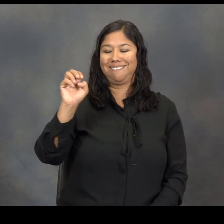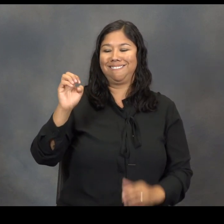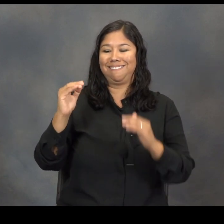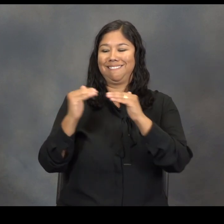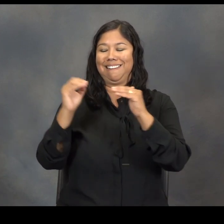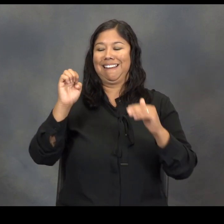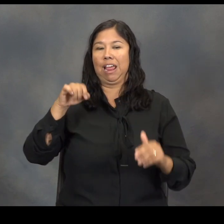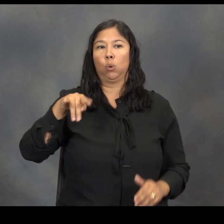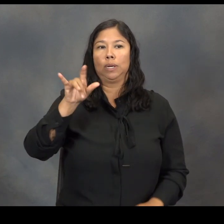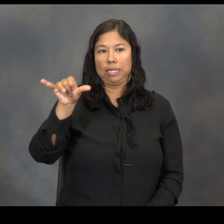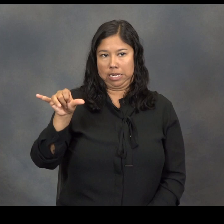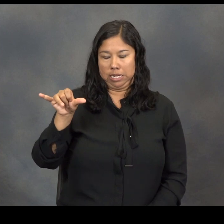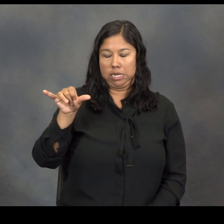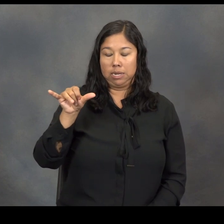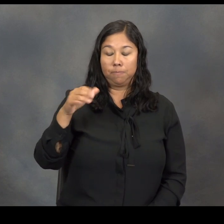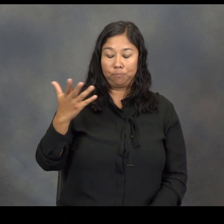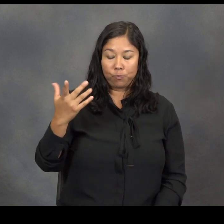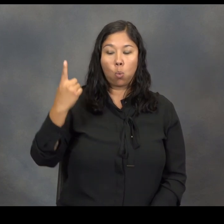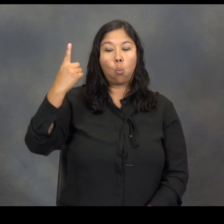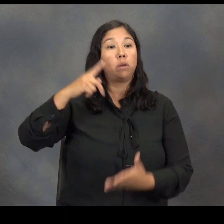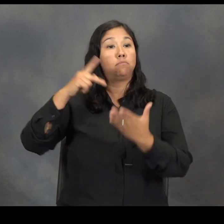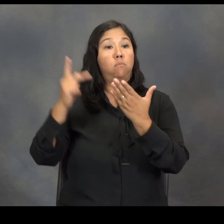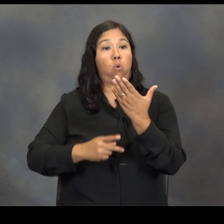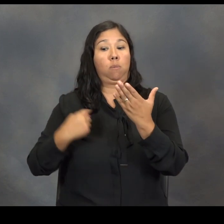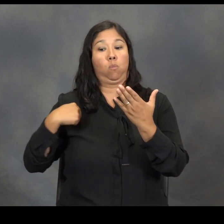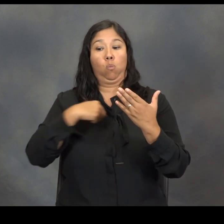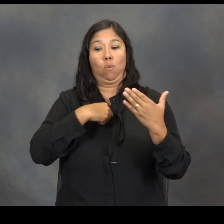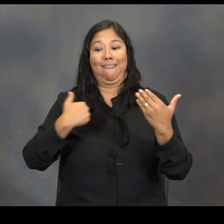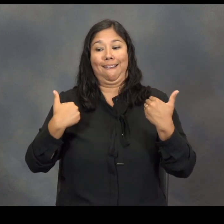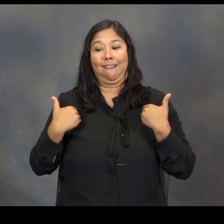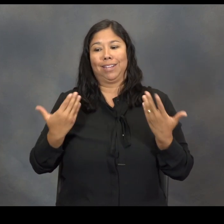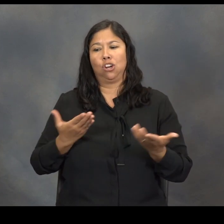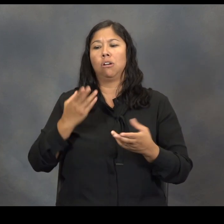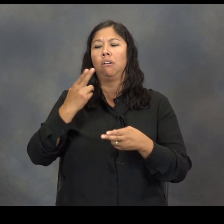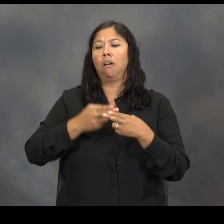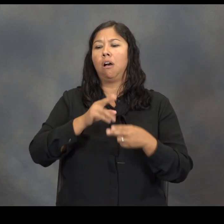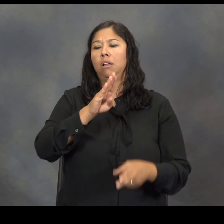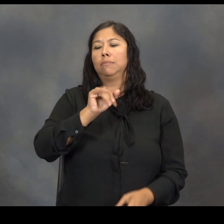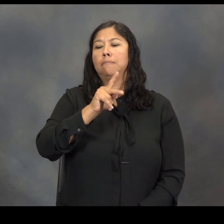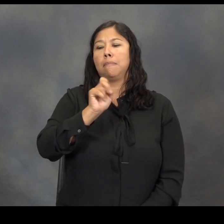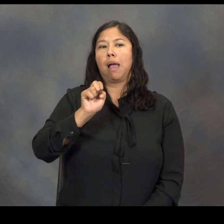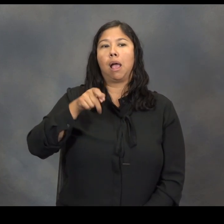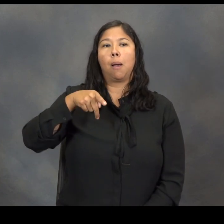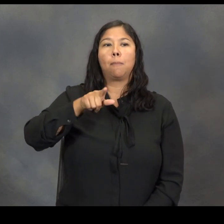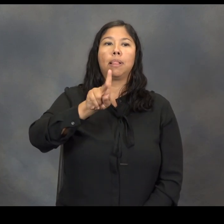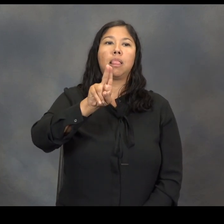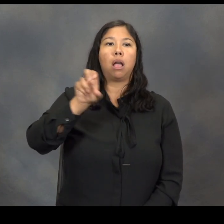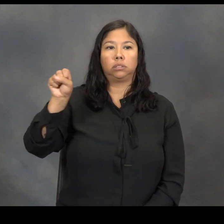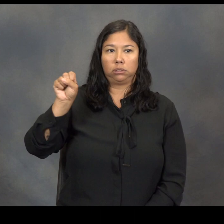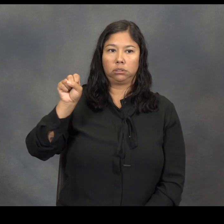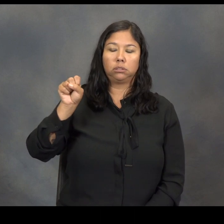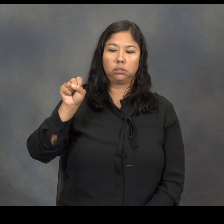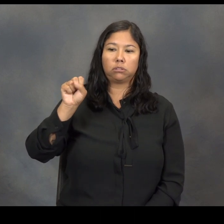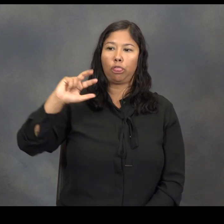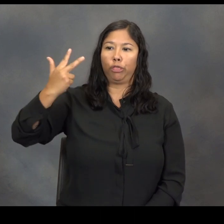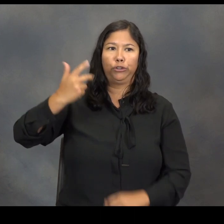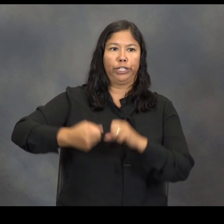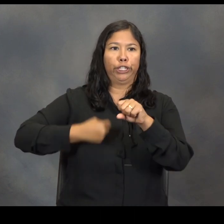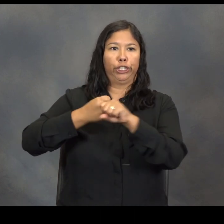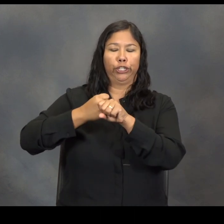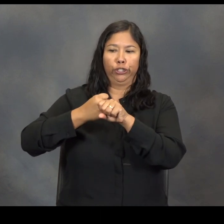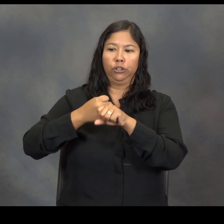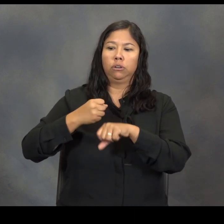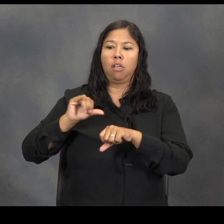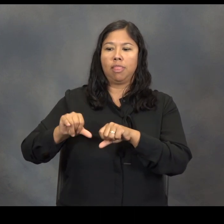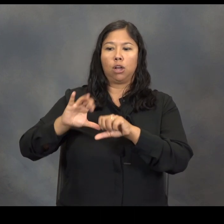of active transportation work. Bike Plus is a program that we have, I think we're in our third season now. It's a big deal. That